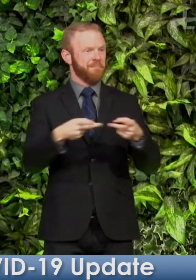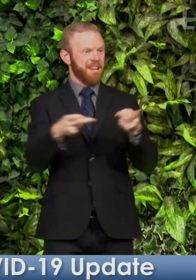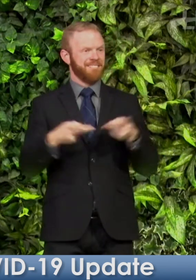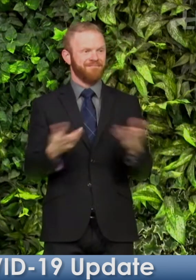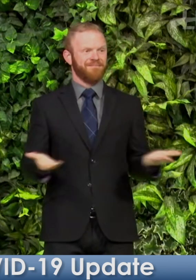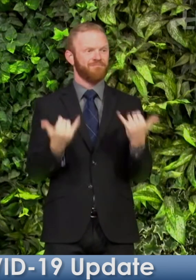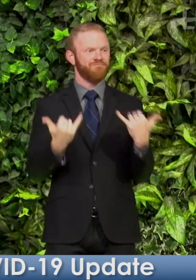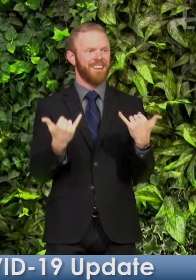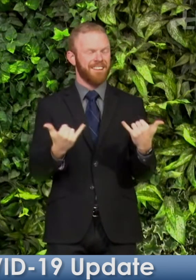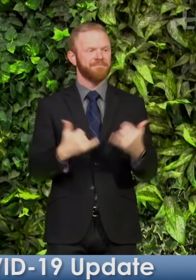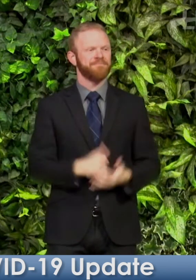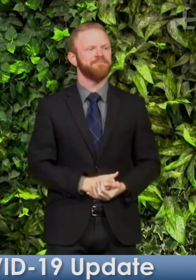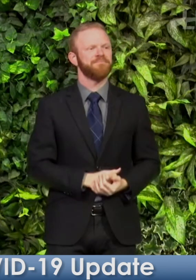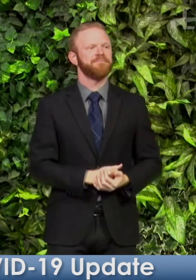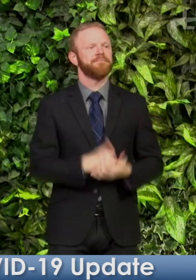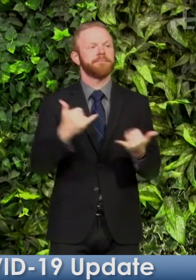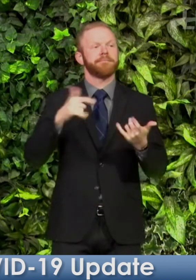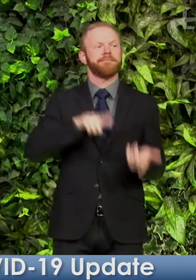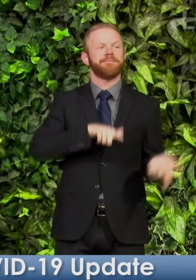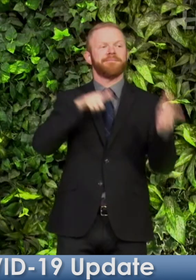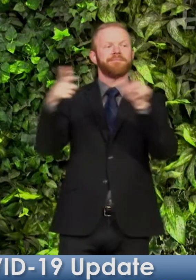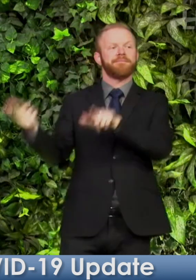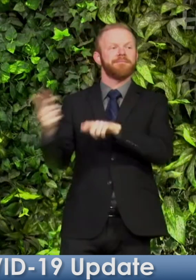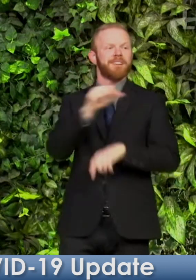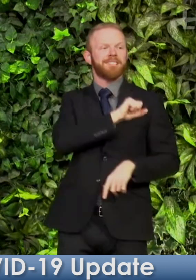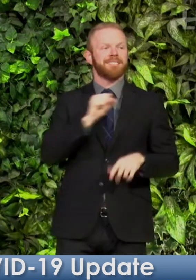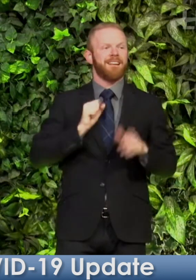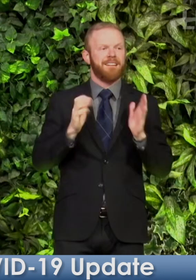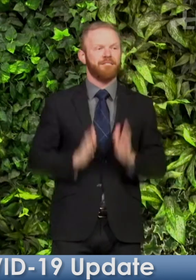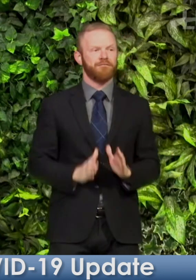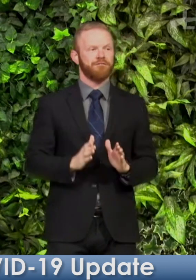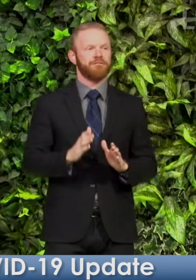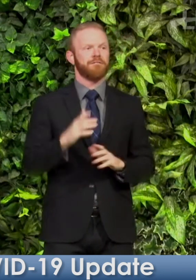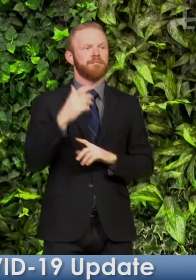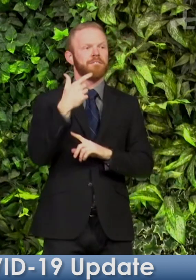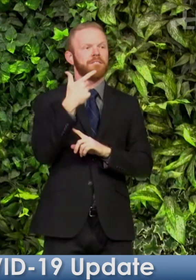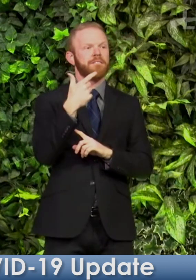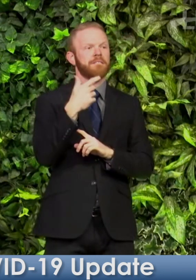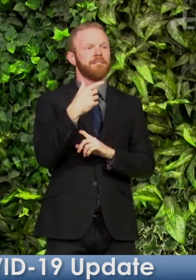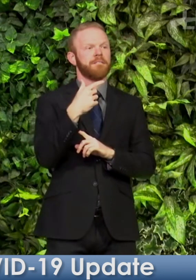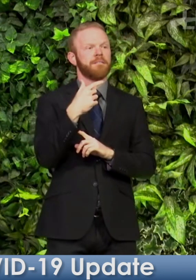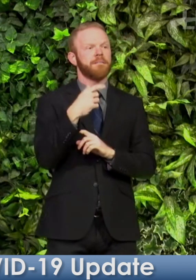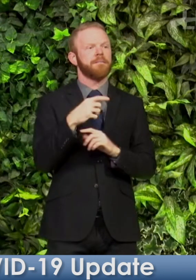microphone over to Senate Whip. What's your title?